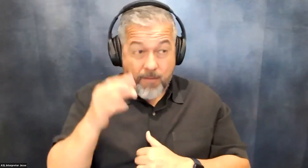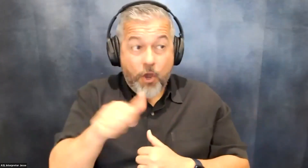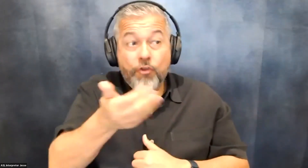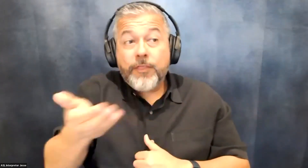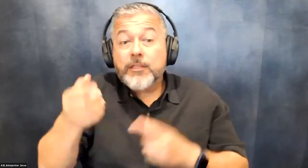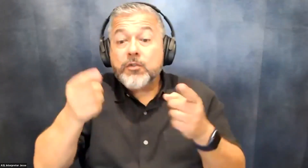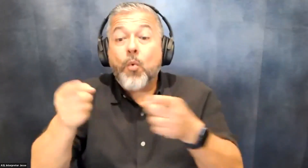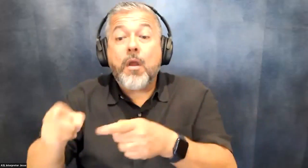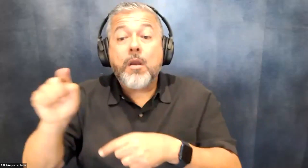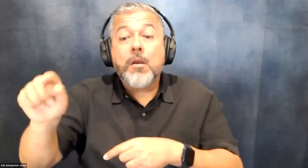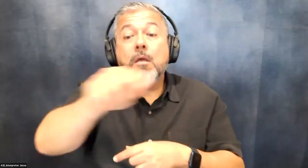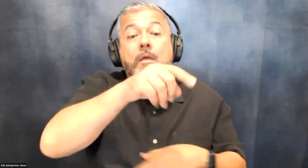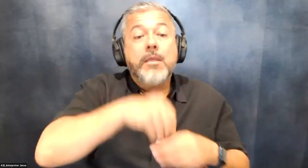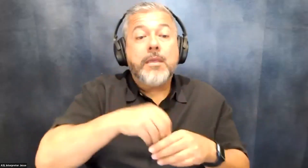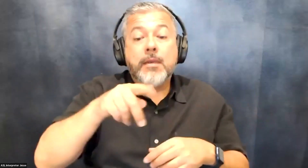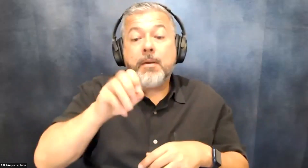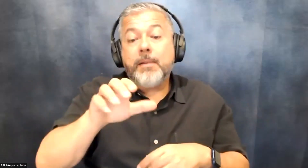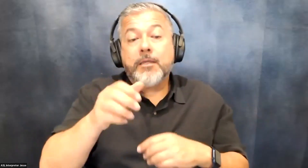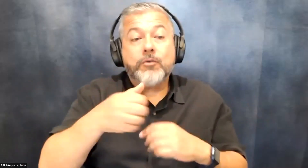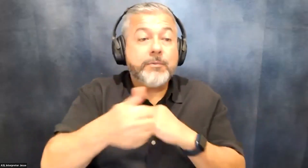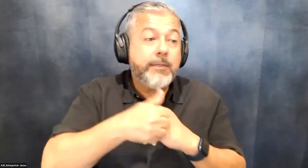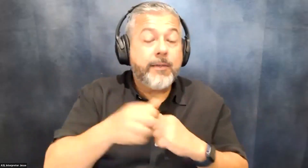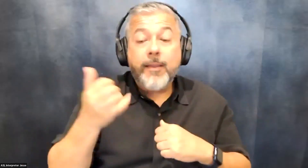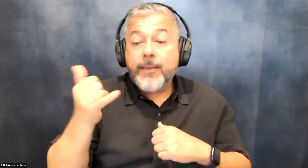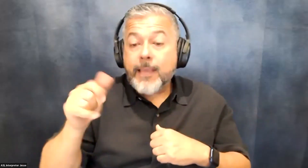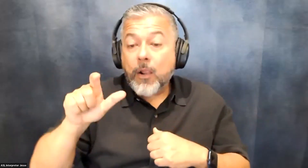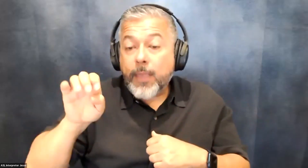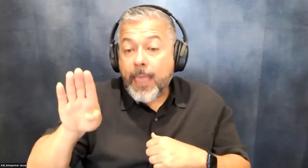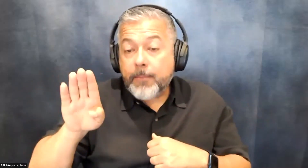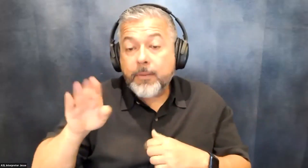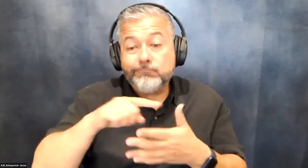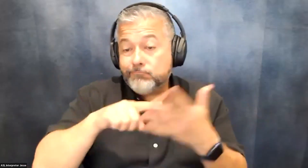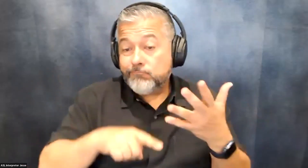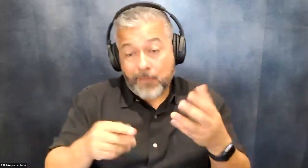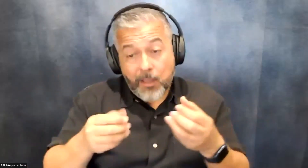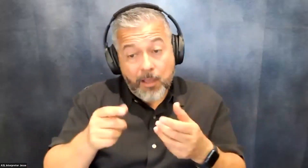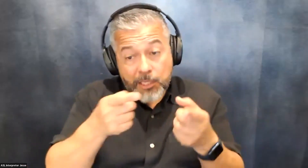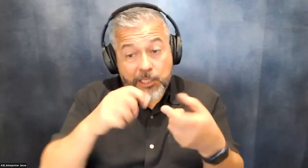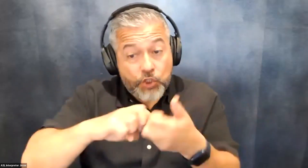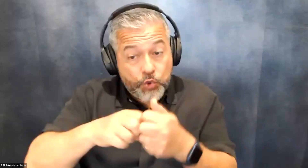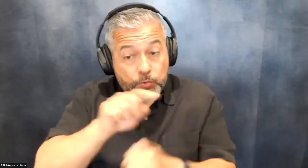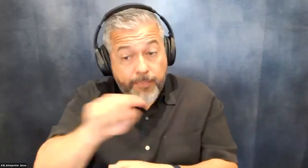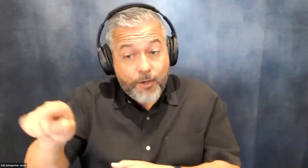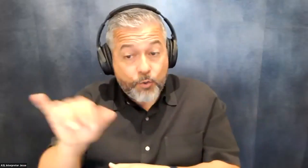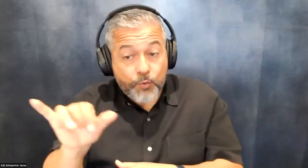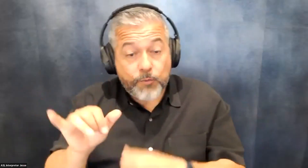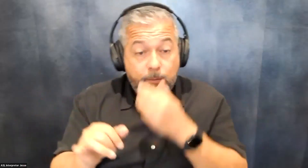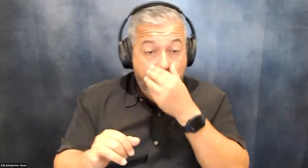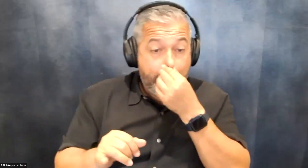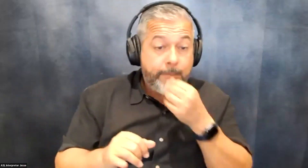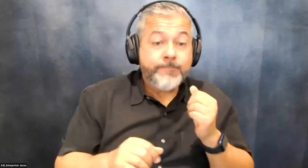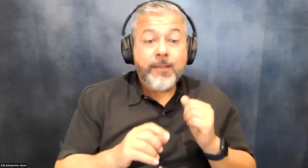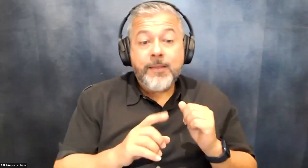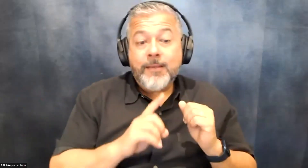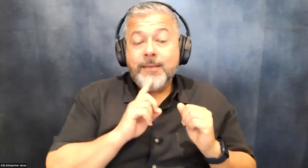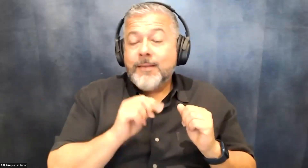on in public transportation or yellow cab or other things with our clients as well. And I will just share that it's certainly